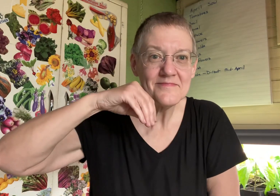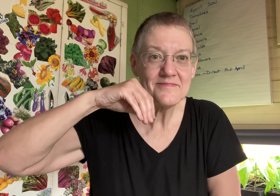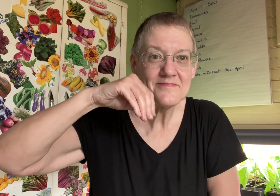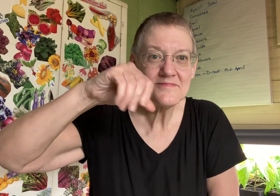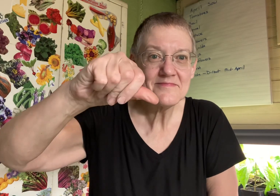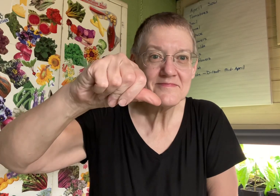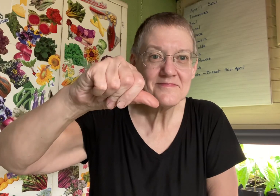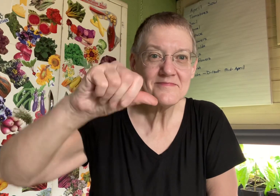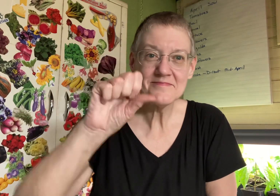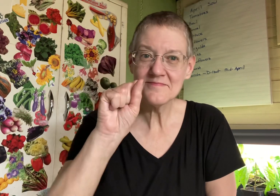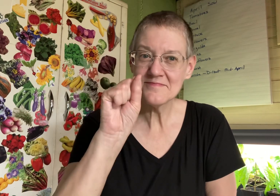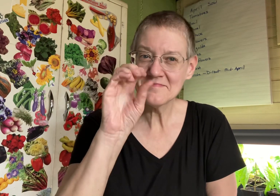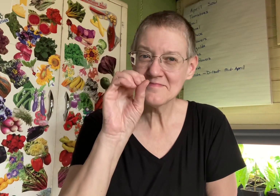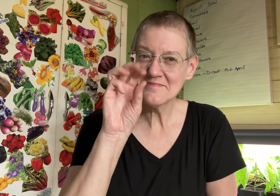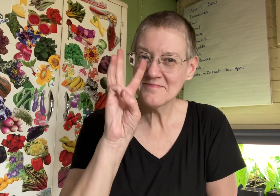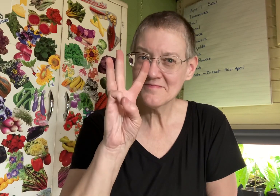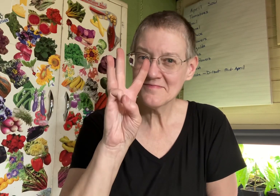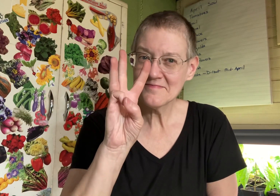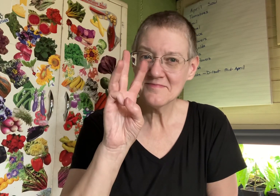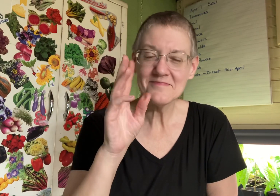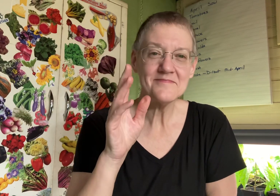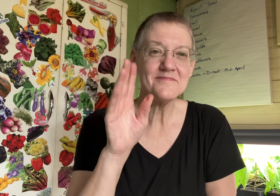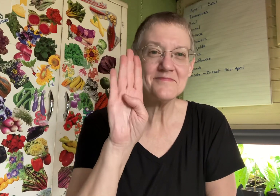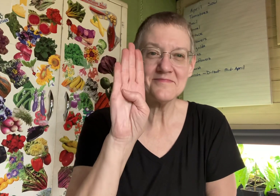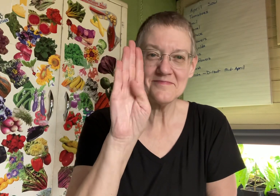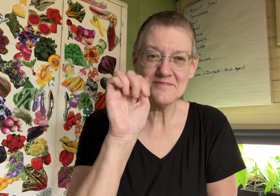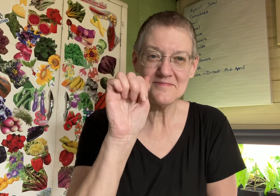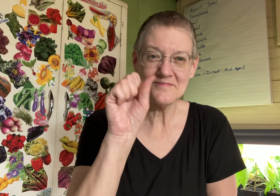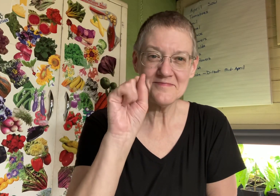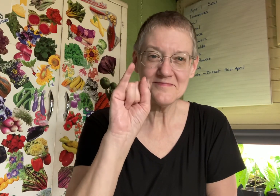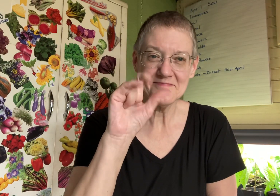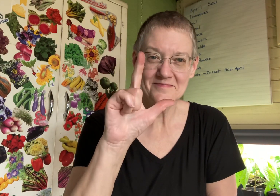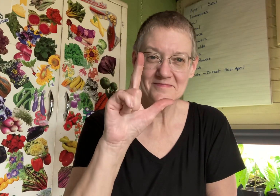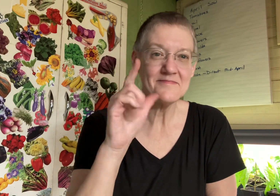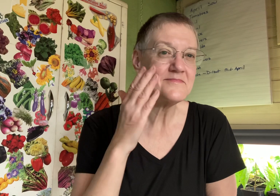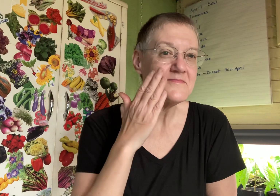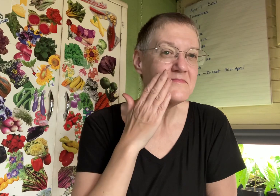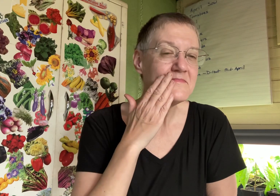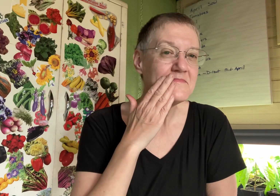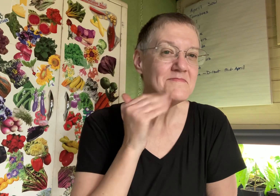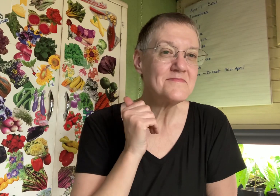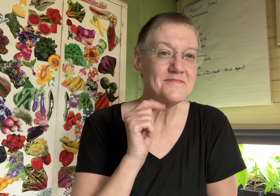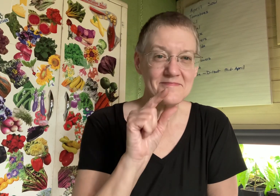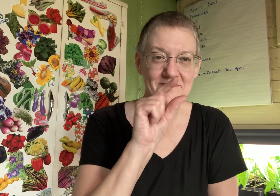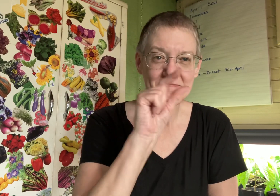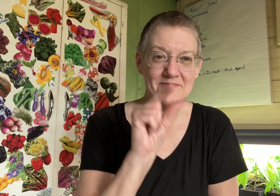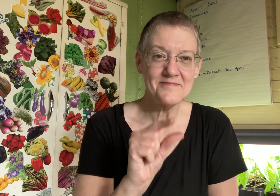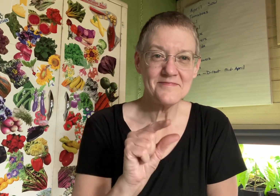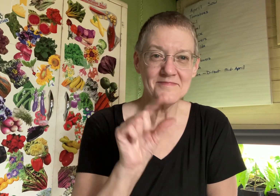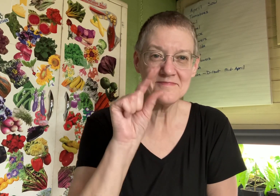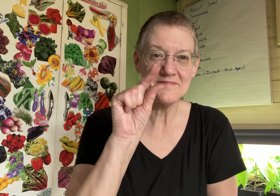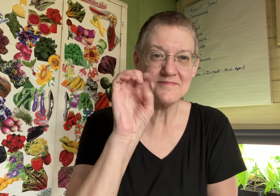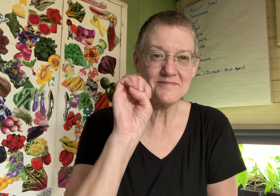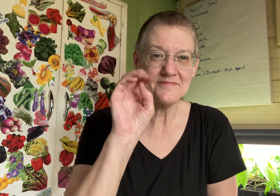Today we're going to sow sweet Italian